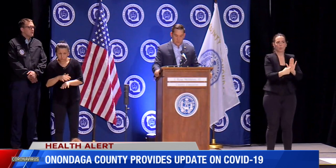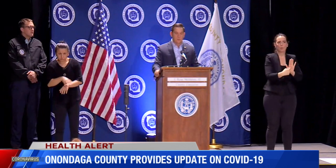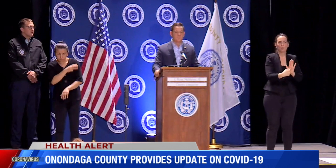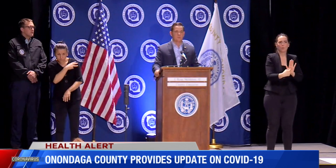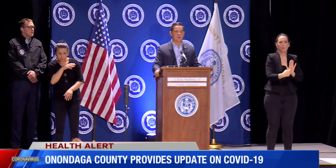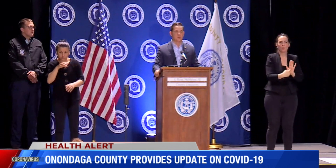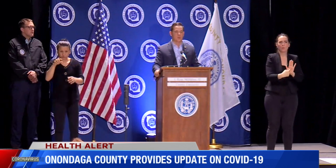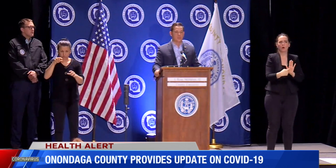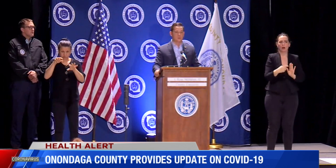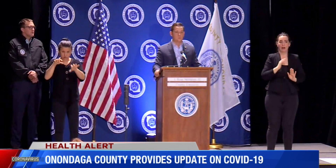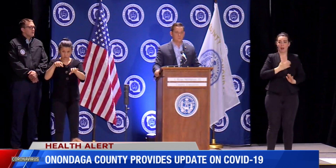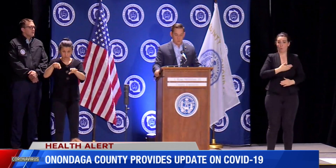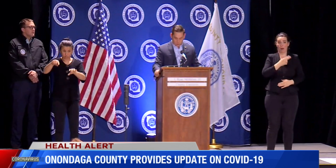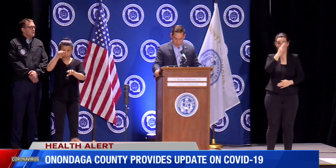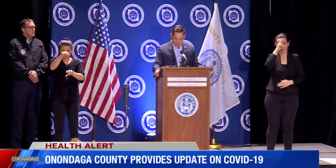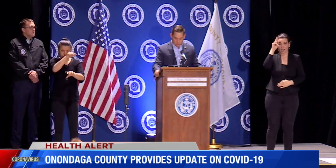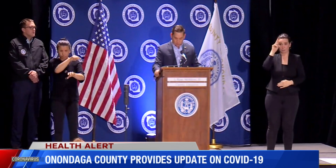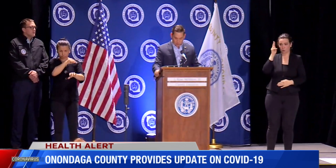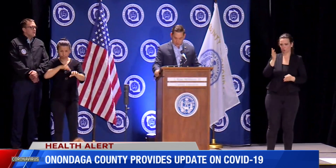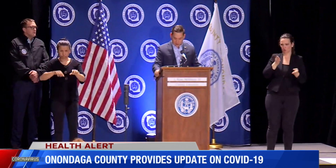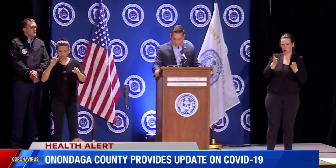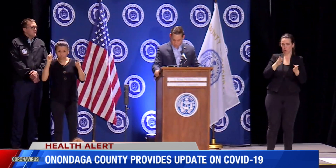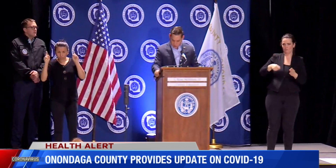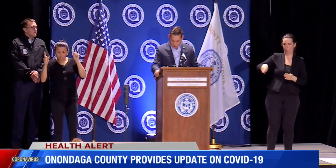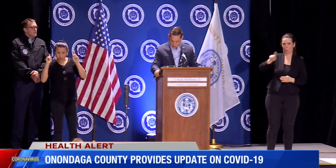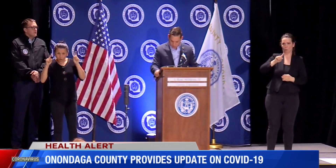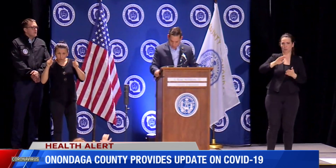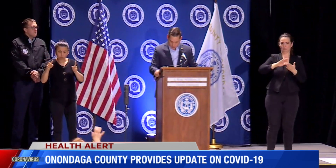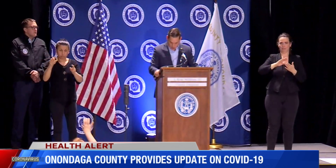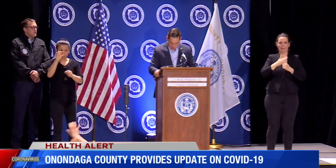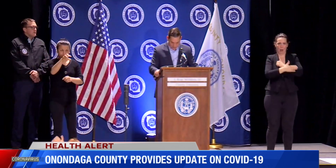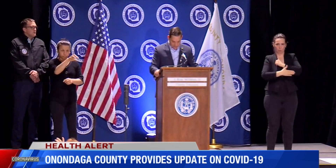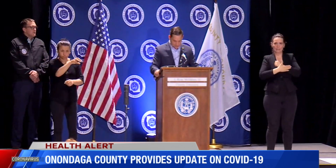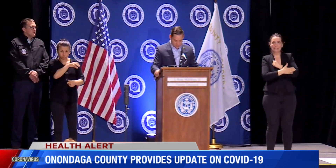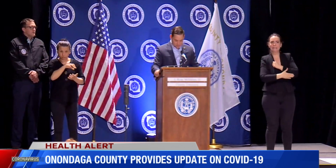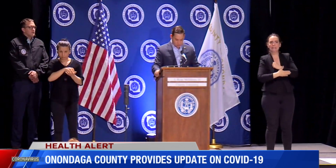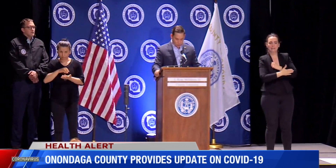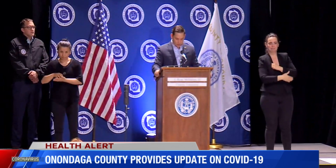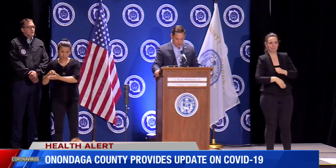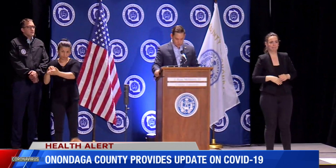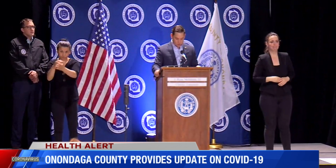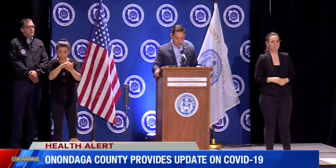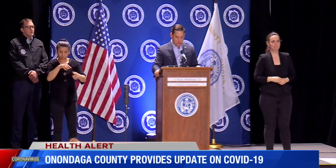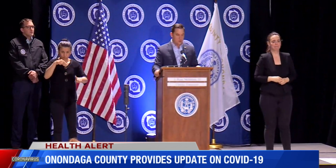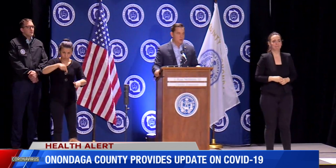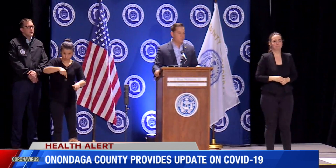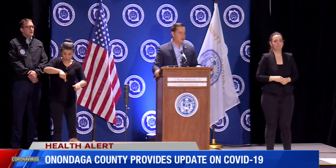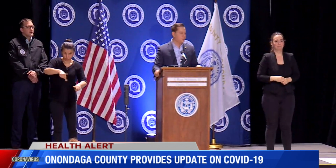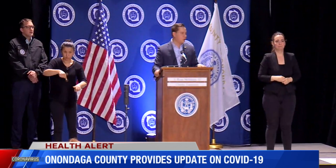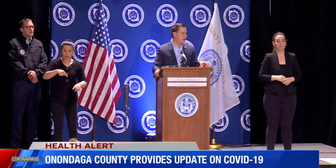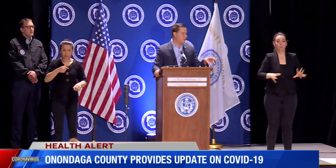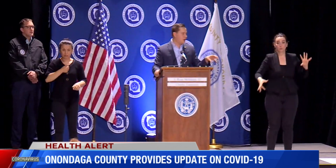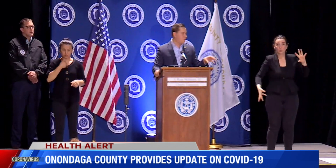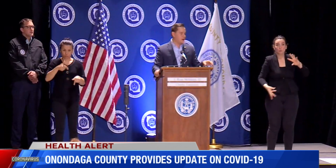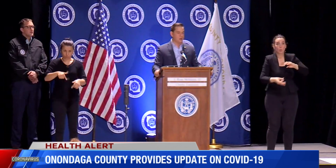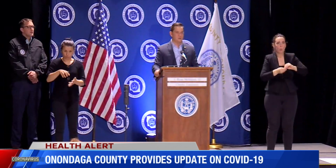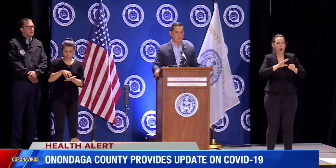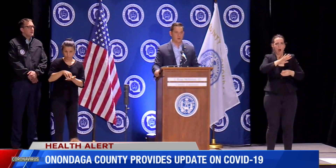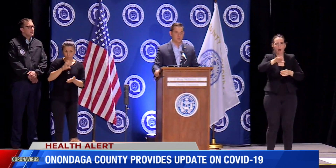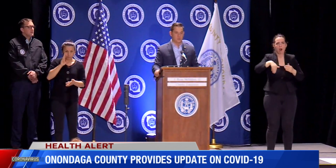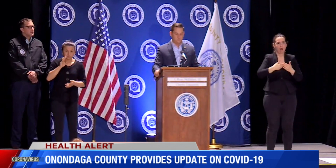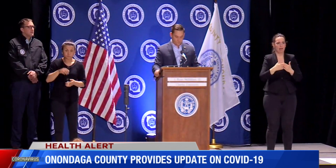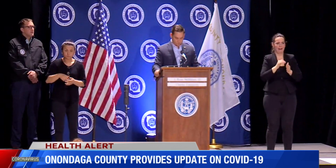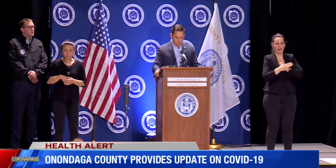cases as a region, we have over 1,100 cases at this point as a region that are utilizing our